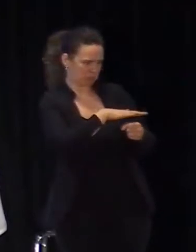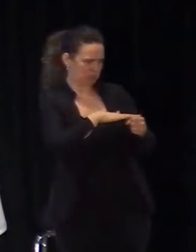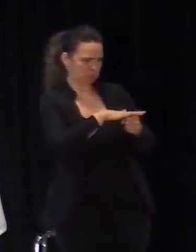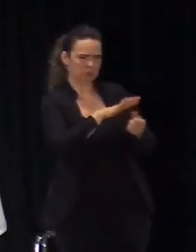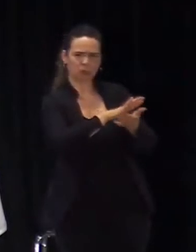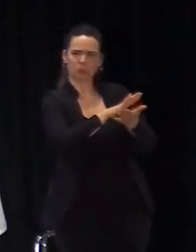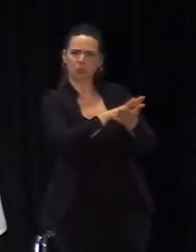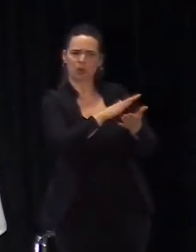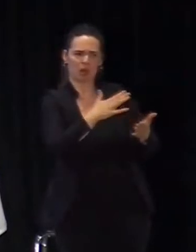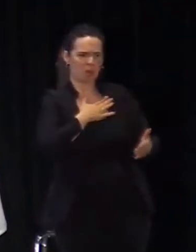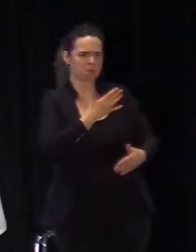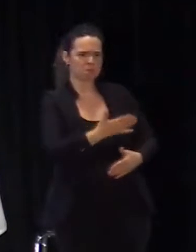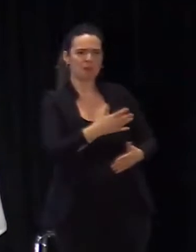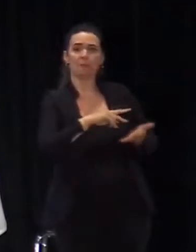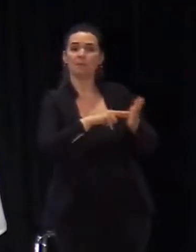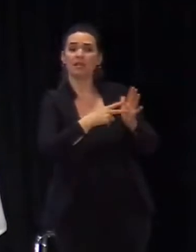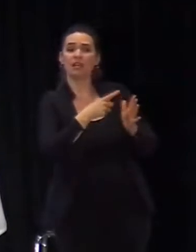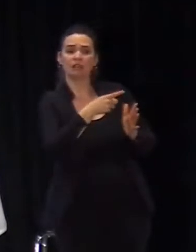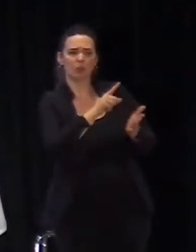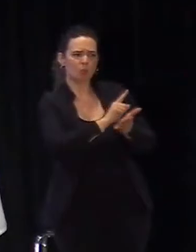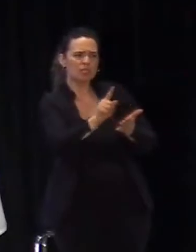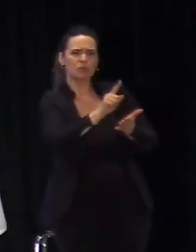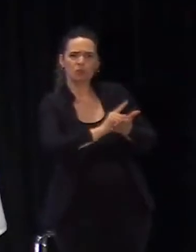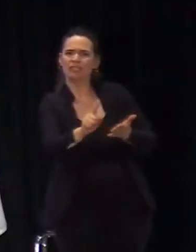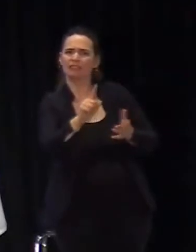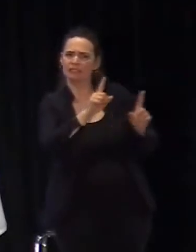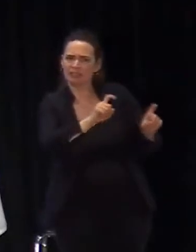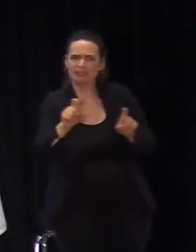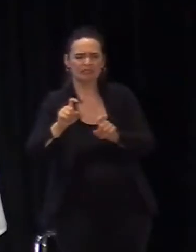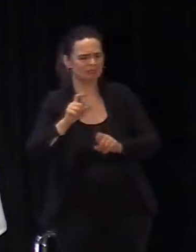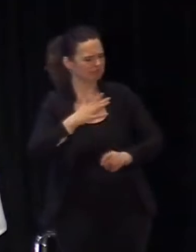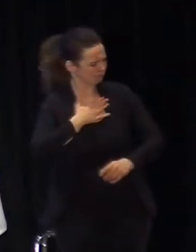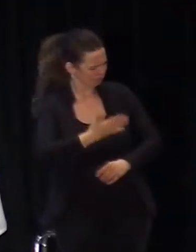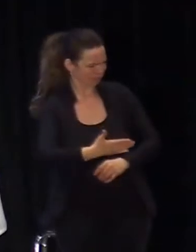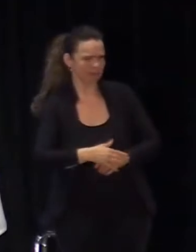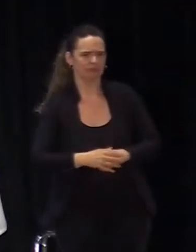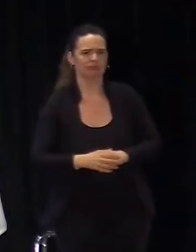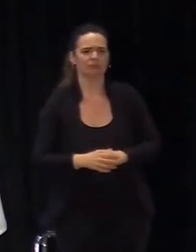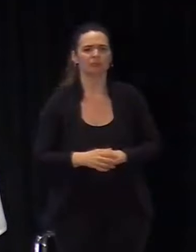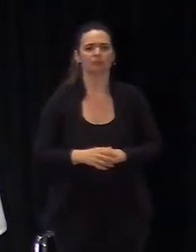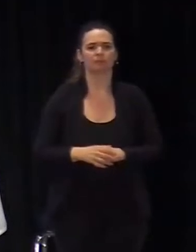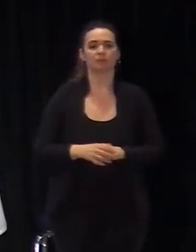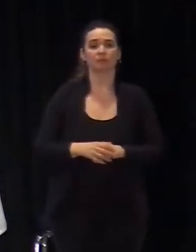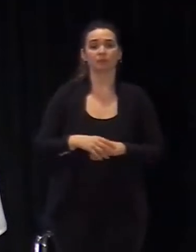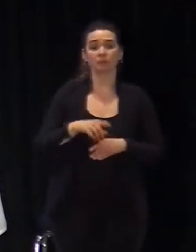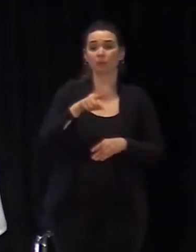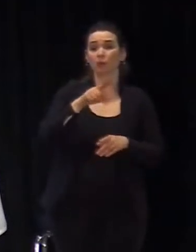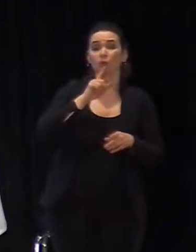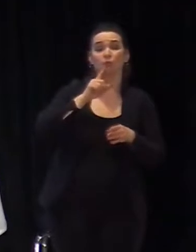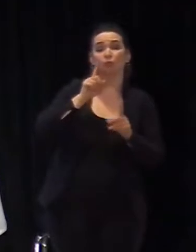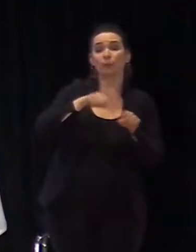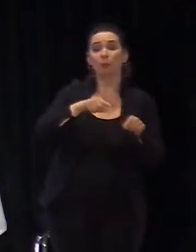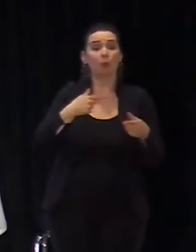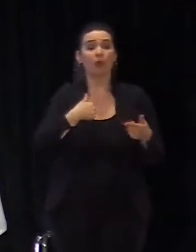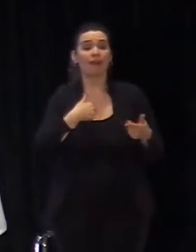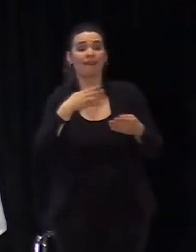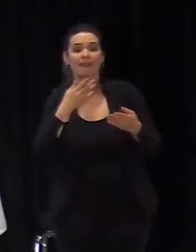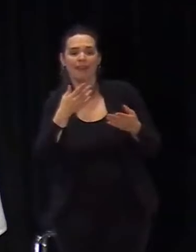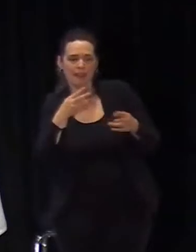weekly. So when I usually give like a report at the end of the day on social media about community